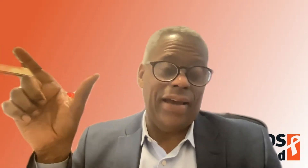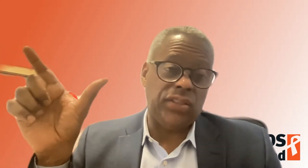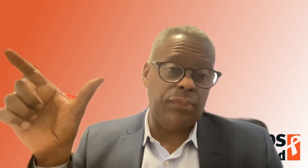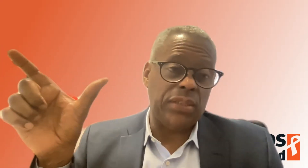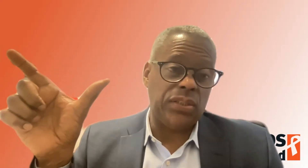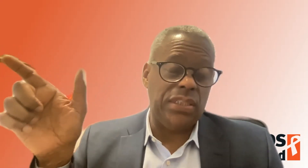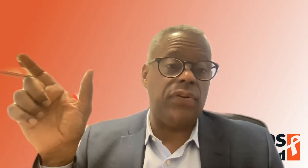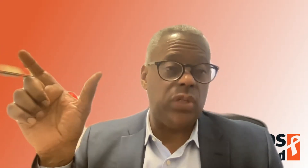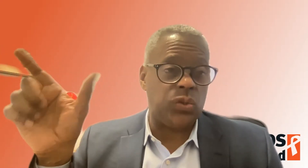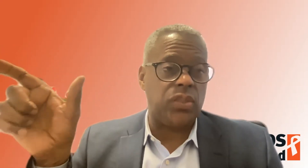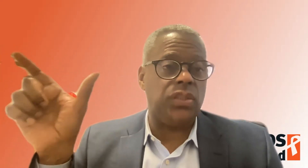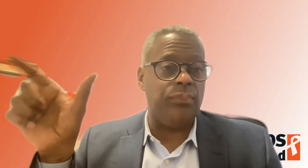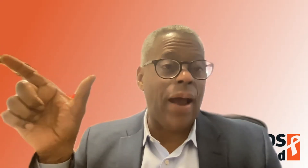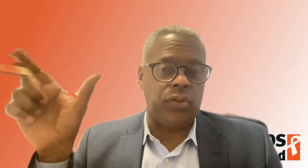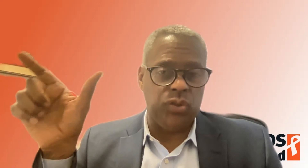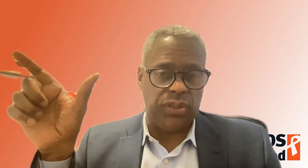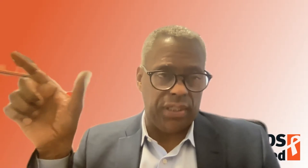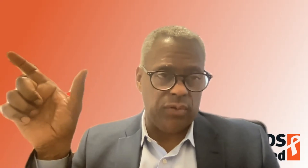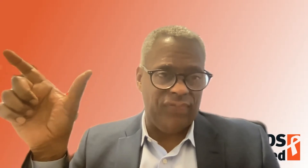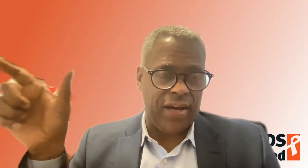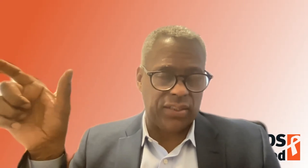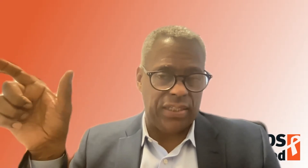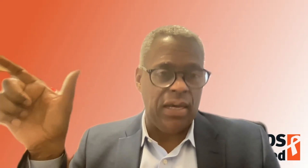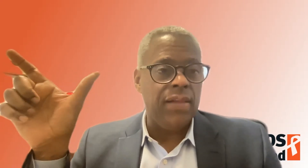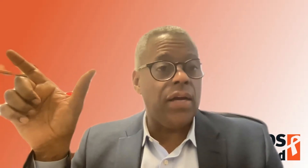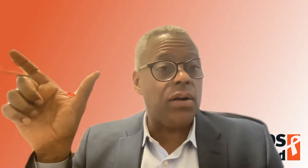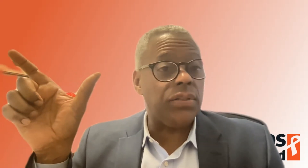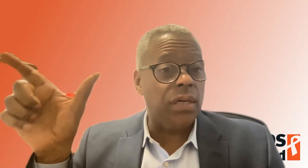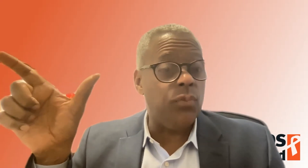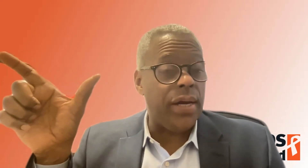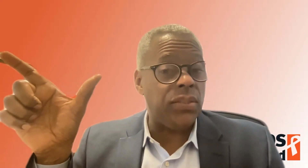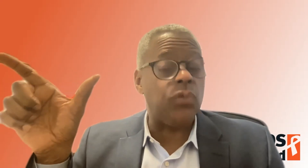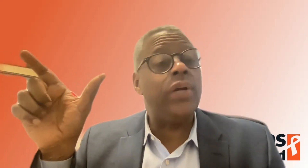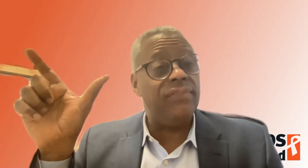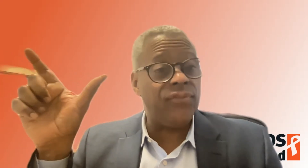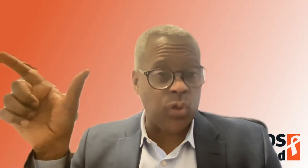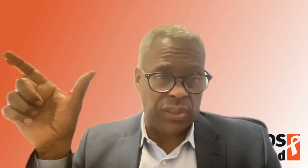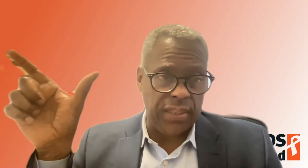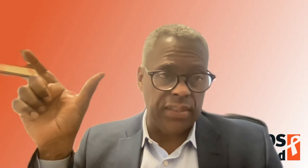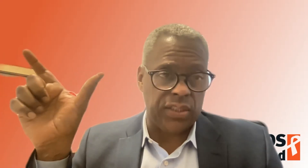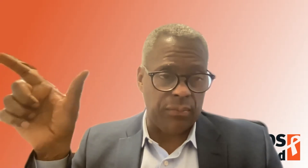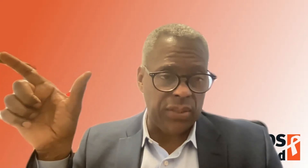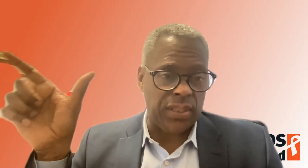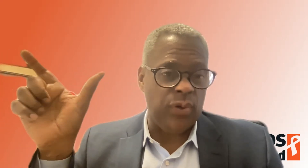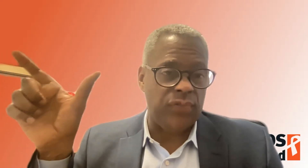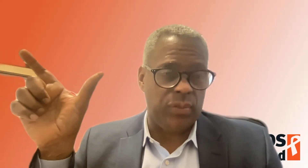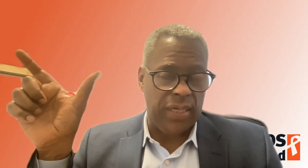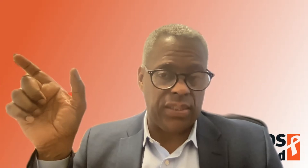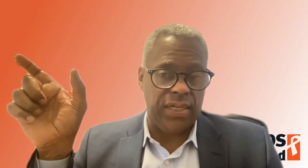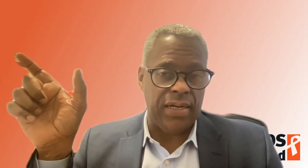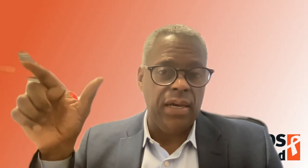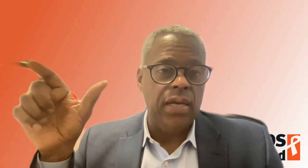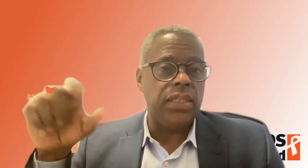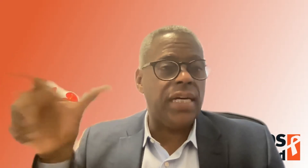the vaccine, and in some instances, even restrictions about who should get the vaccine that are in some ways reinforcing the stigmas that we've heard